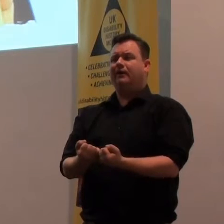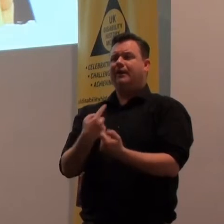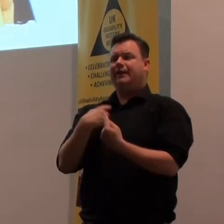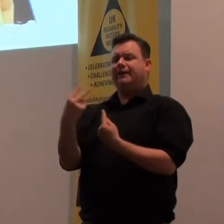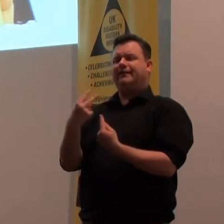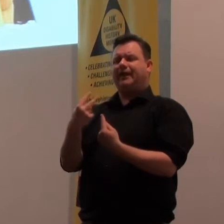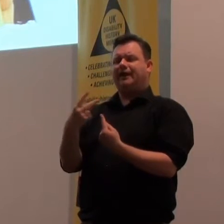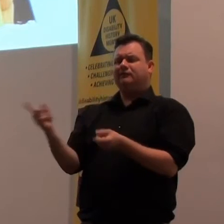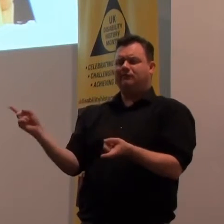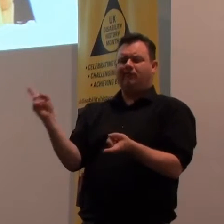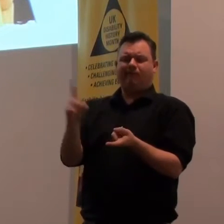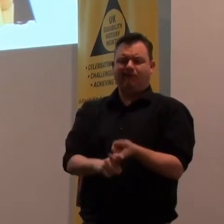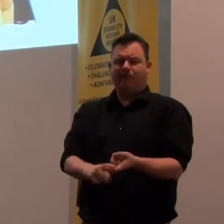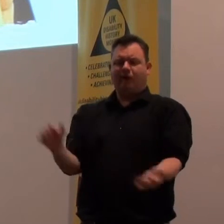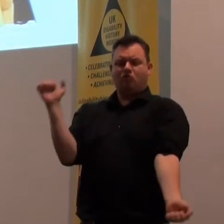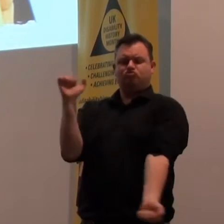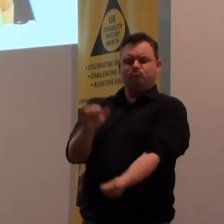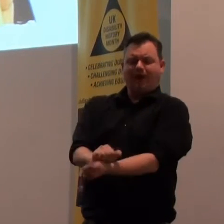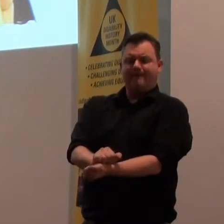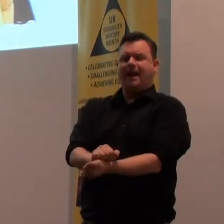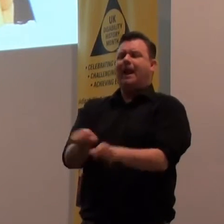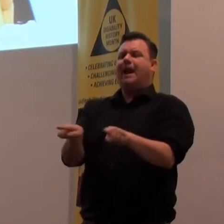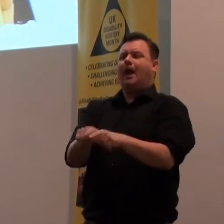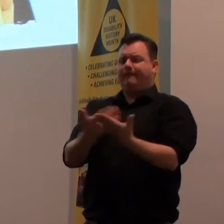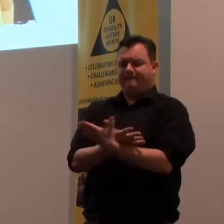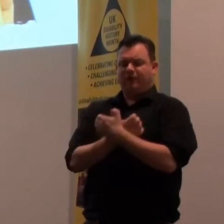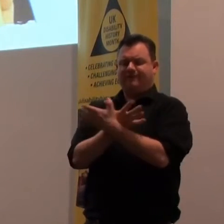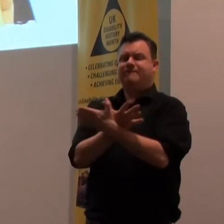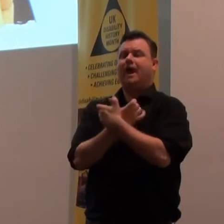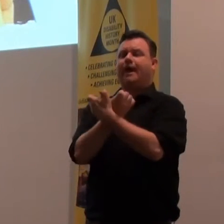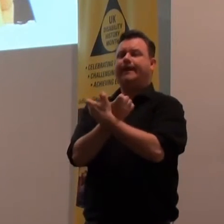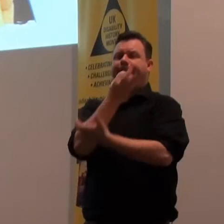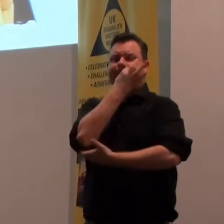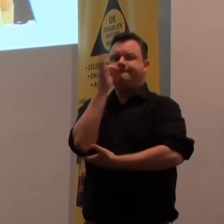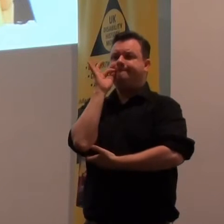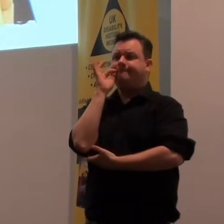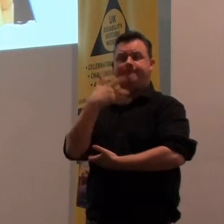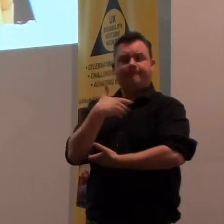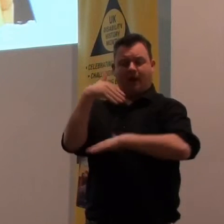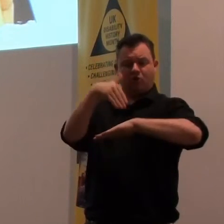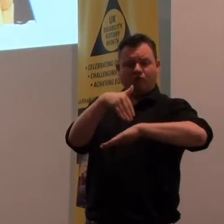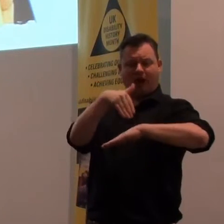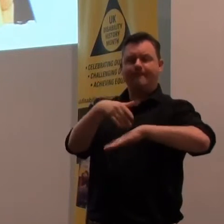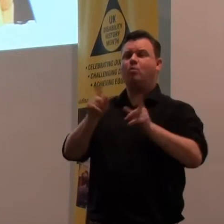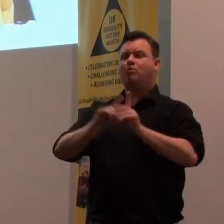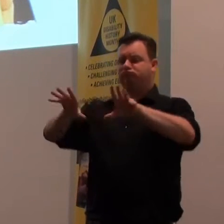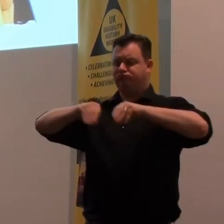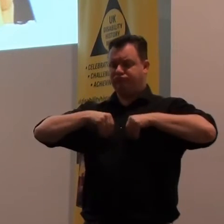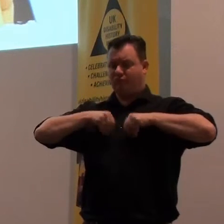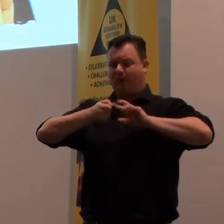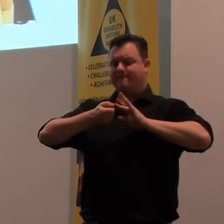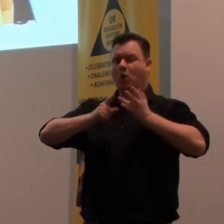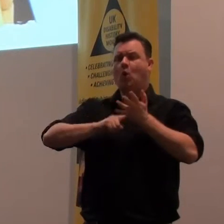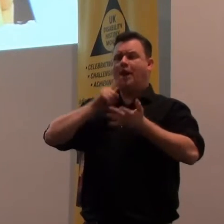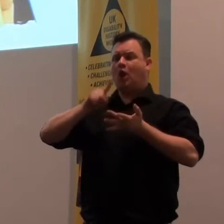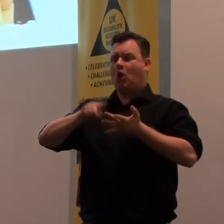butterfly, locked me up, no words spoken. My crime was catching polio, a